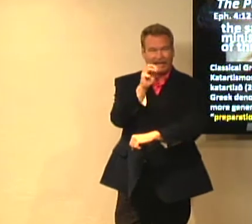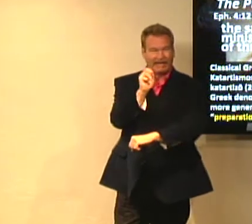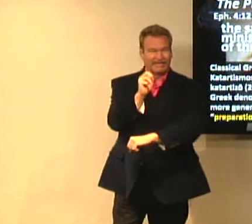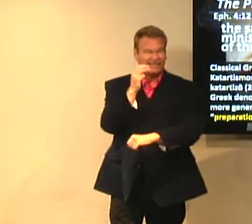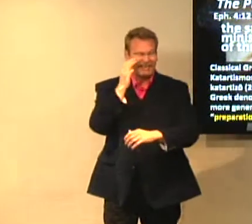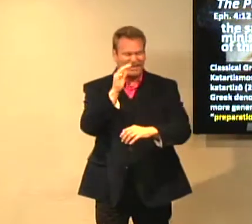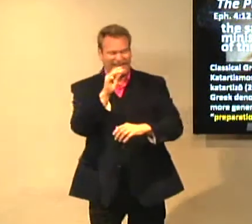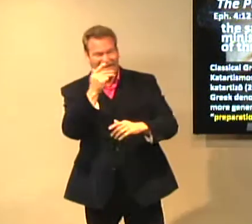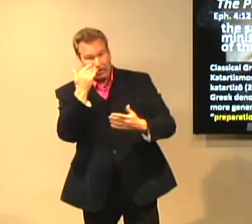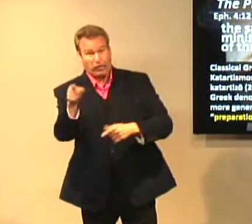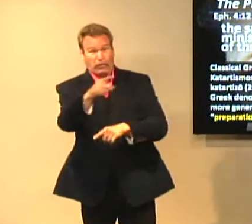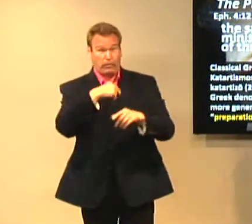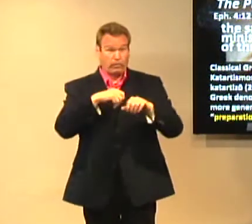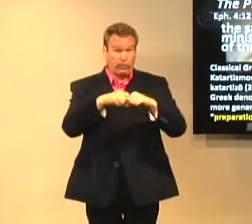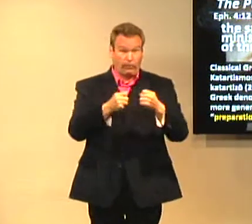He has a cast on his arm.